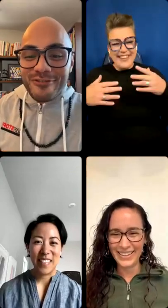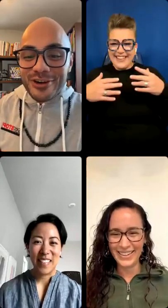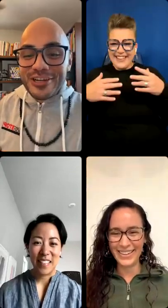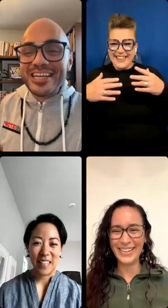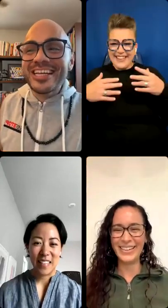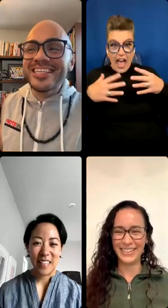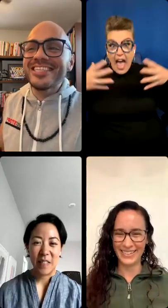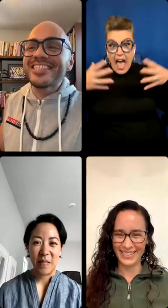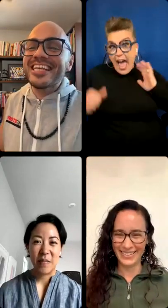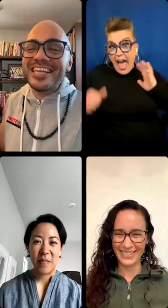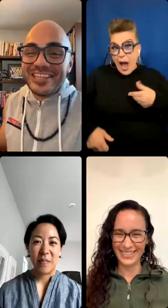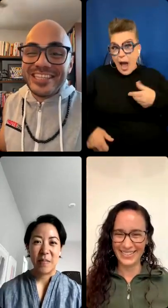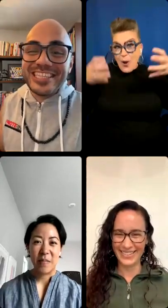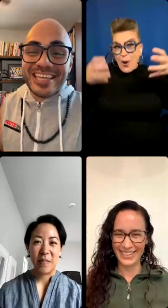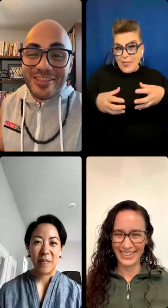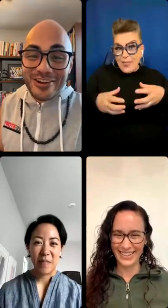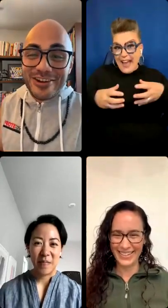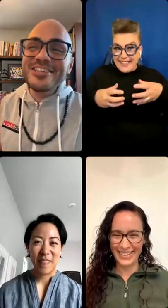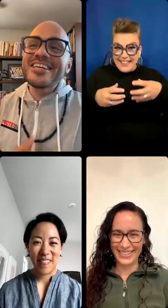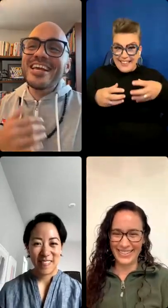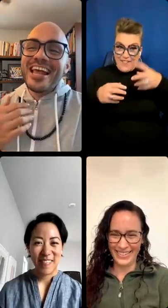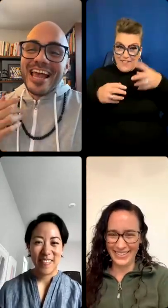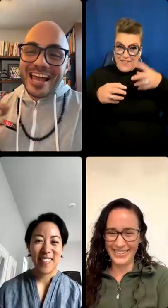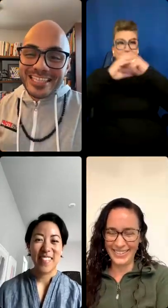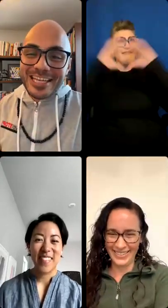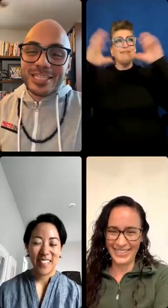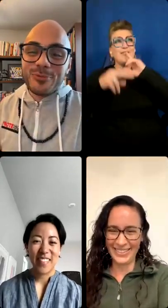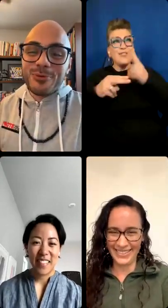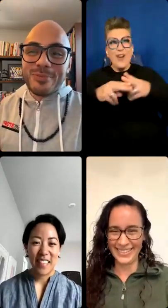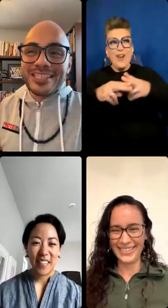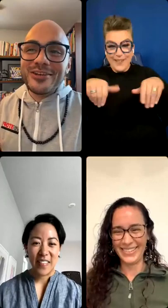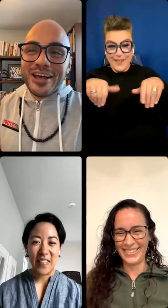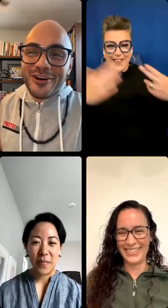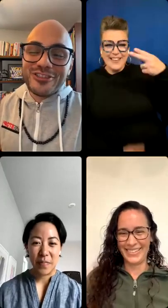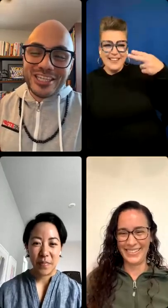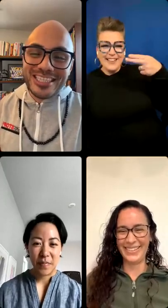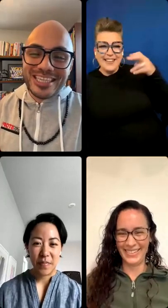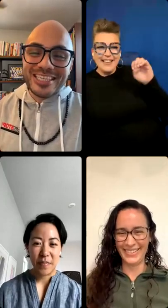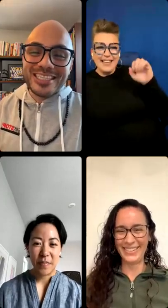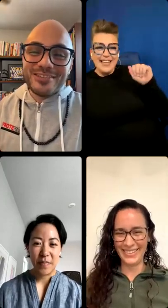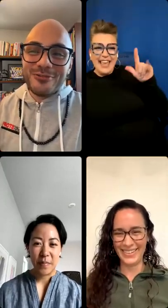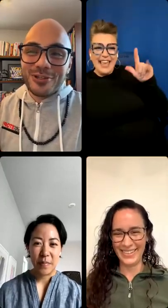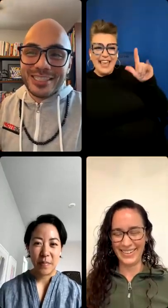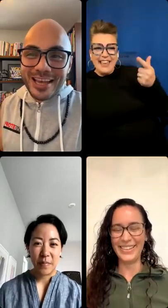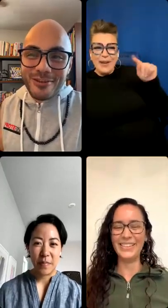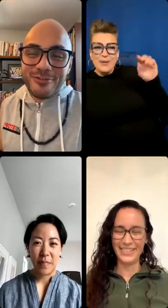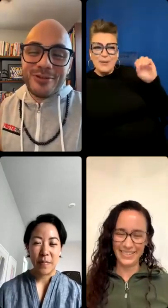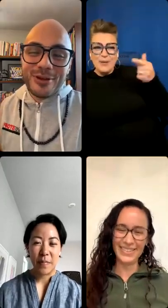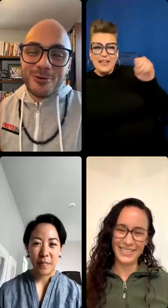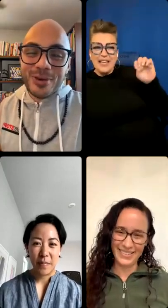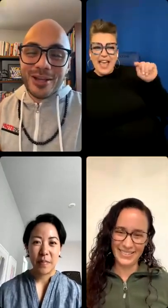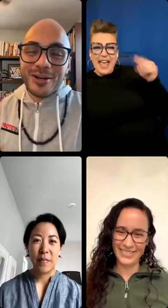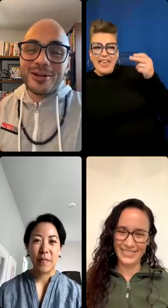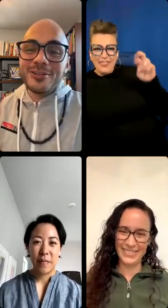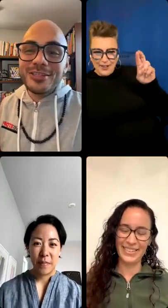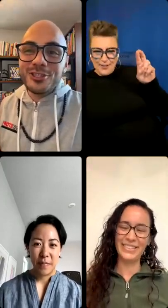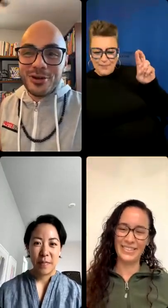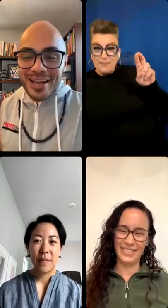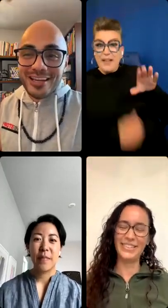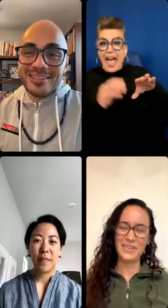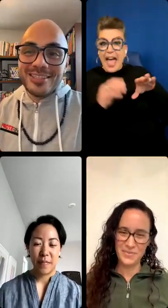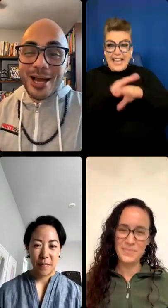collective effort is Healing Together, Accessible Mental Health for Deaf,